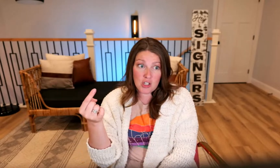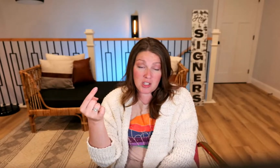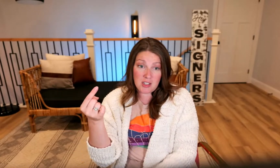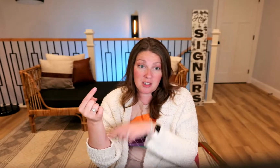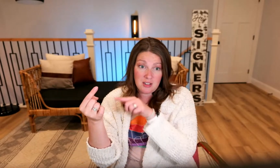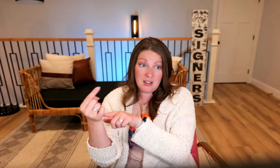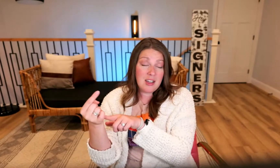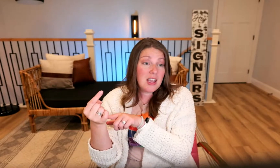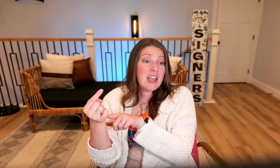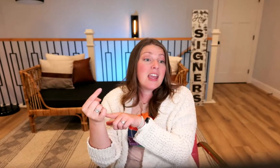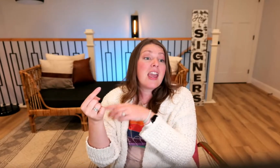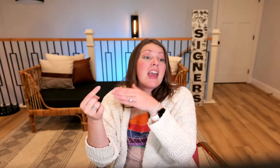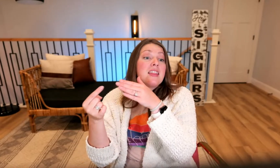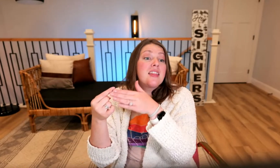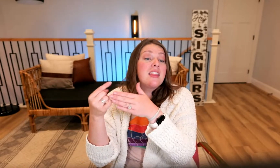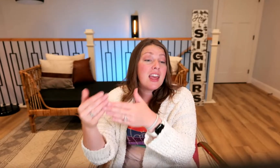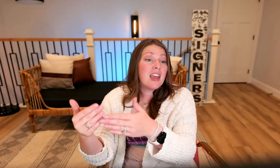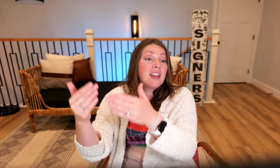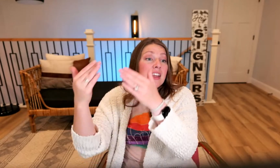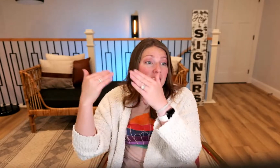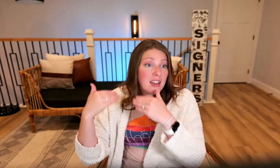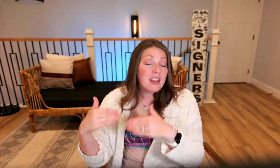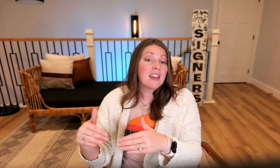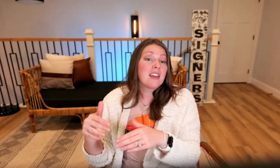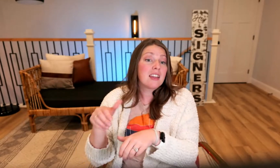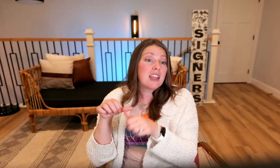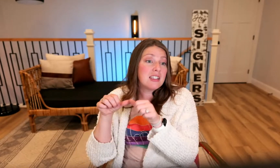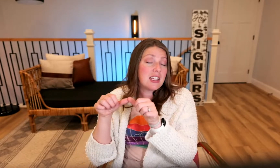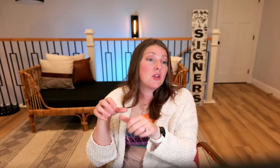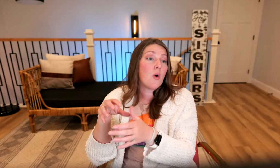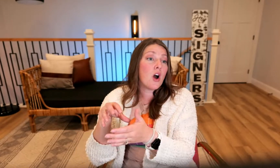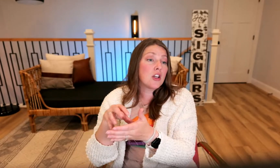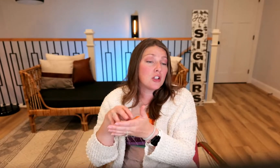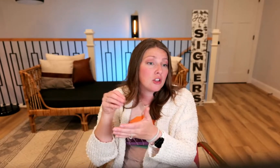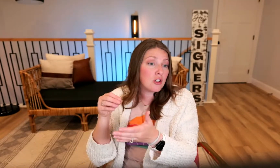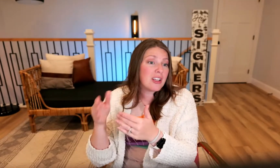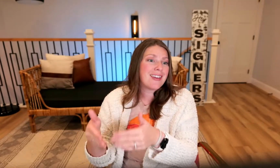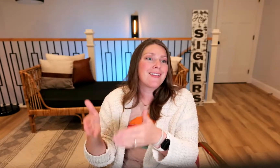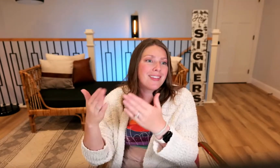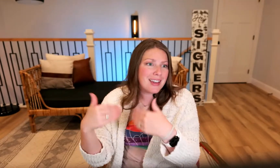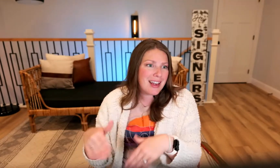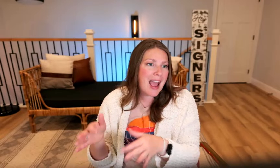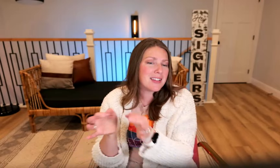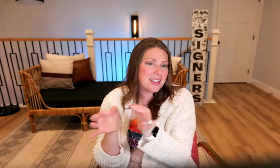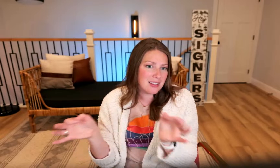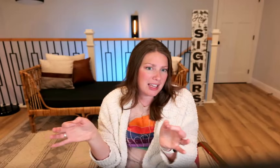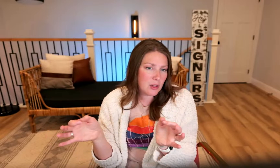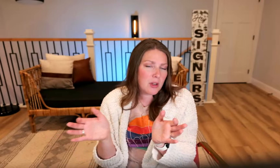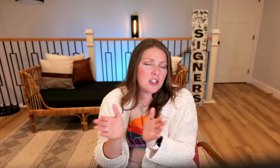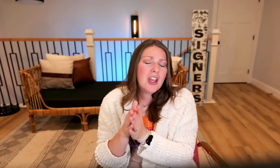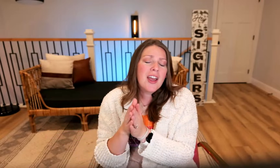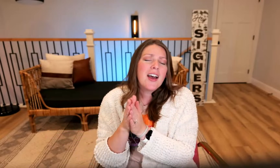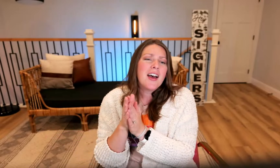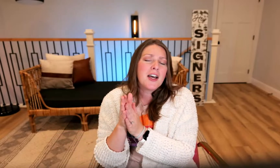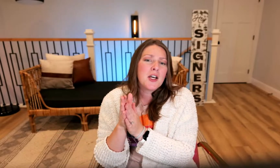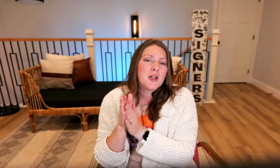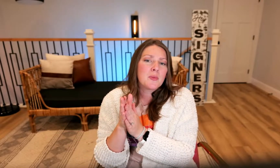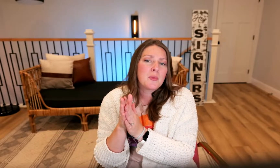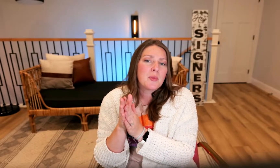first. And then continue on learning the next language.